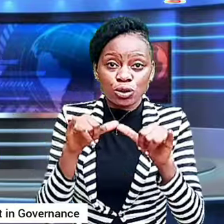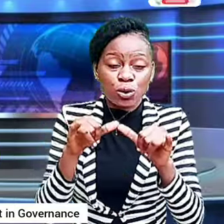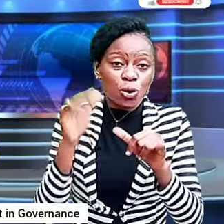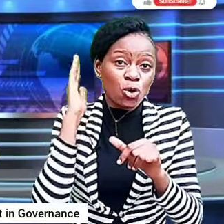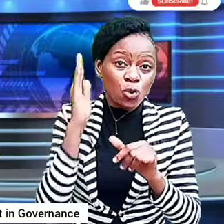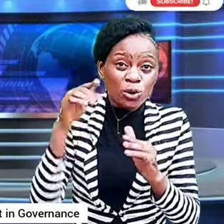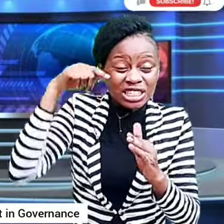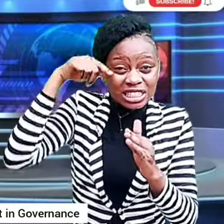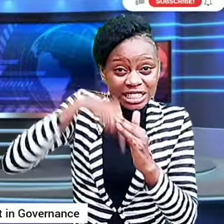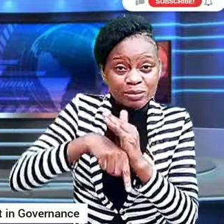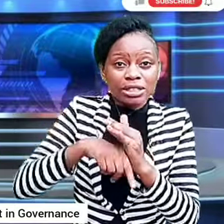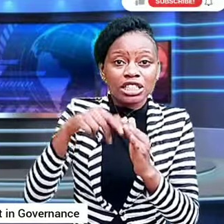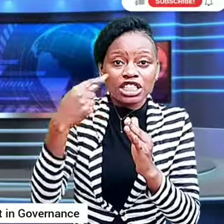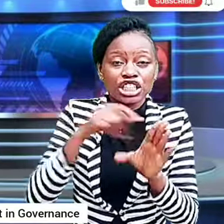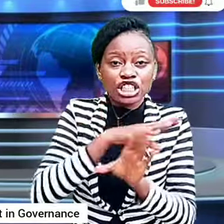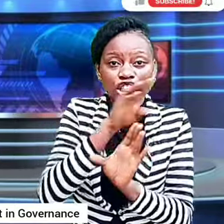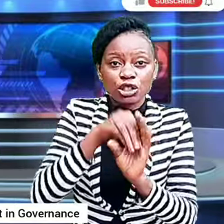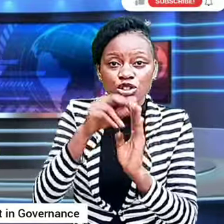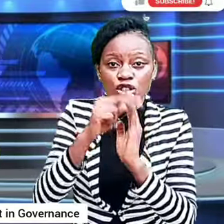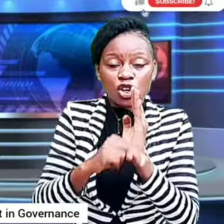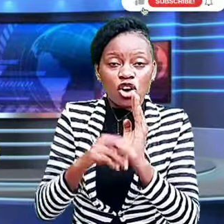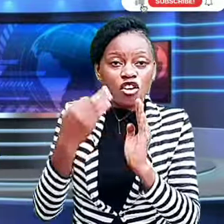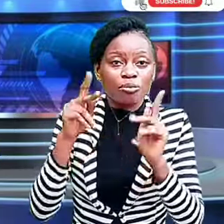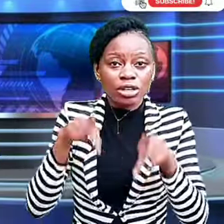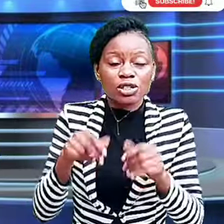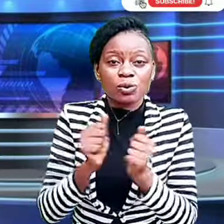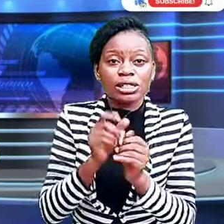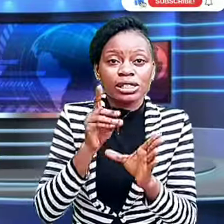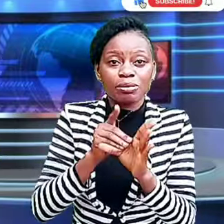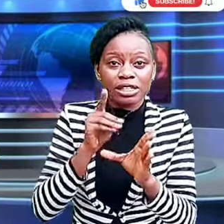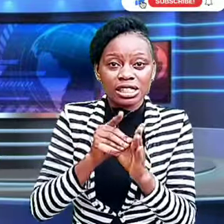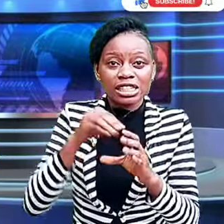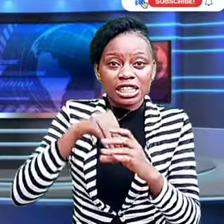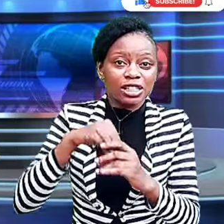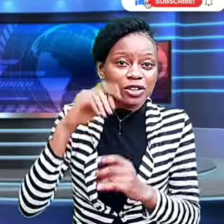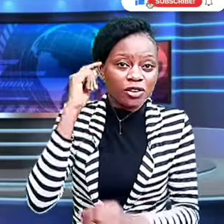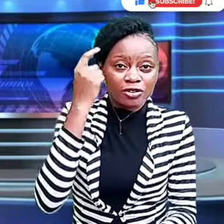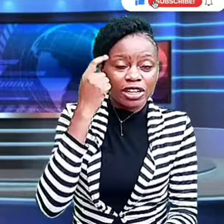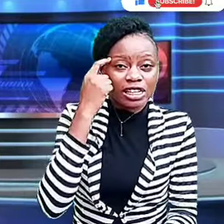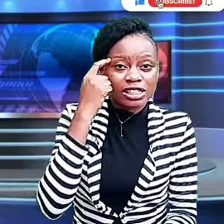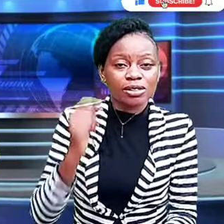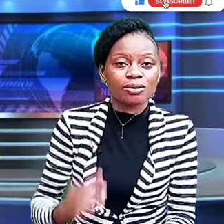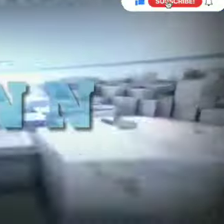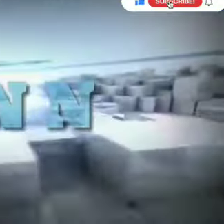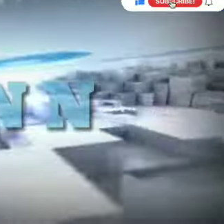deepen the inclusion of persons with disability in governance.